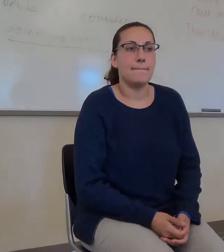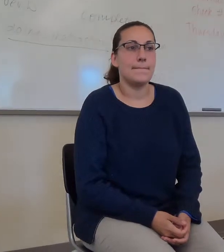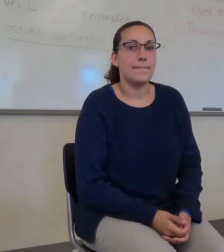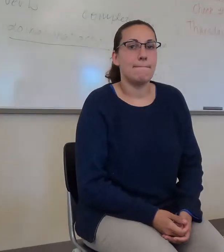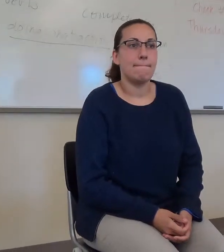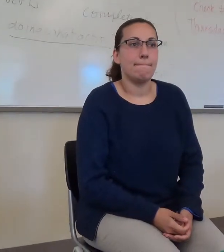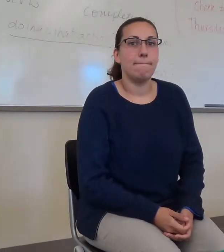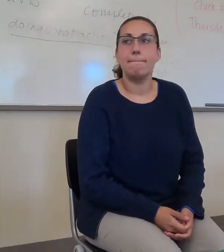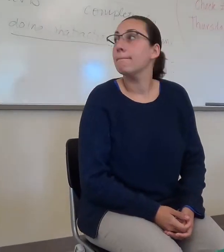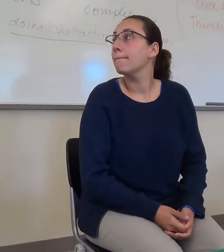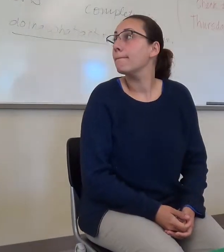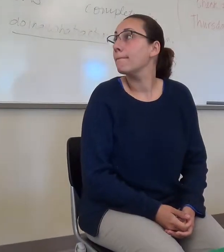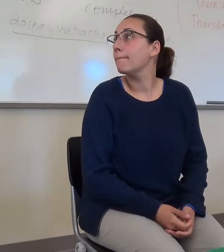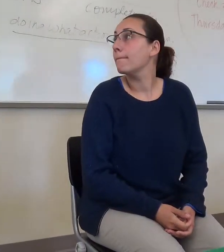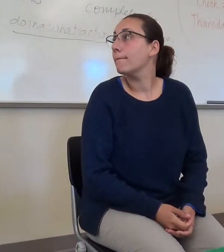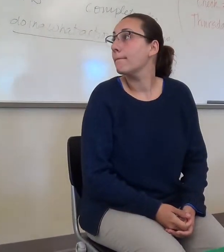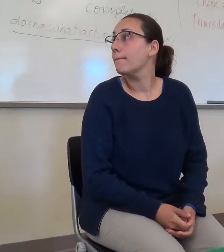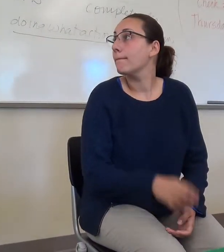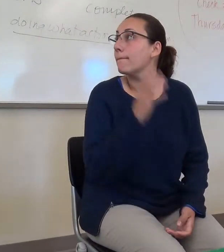Okay. Oh, yeah, this